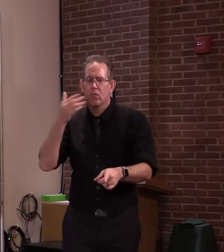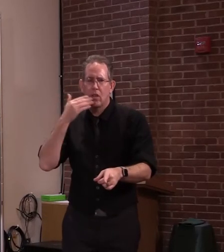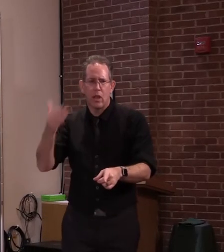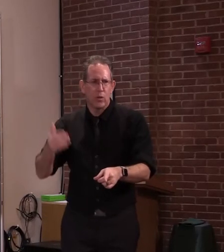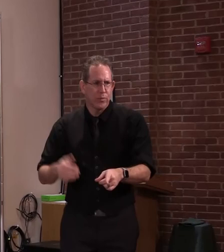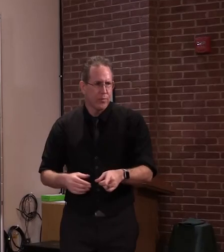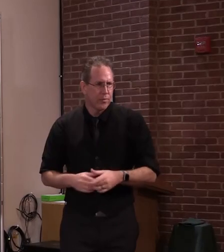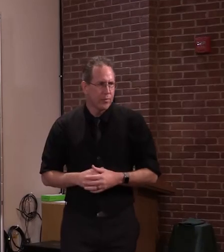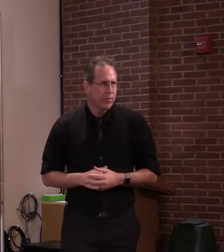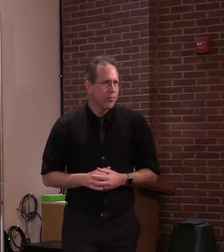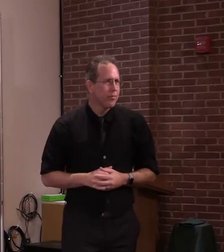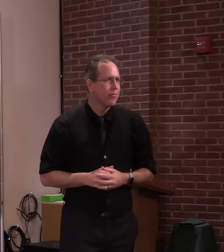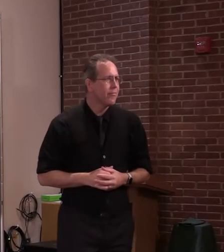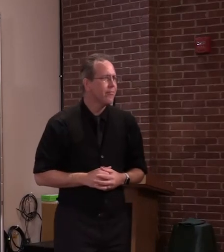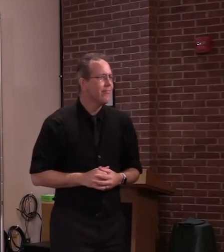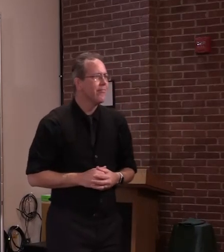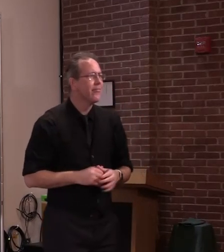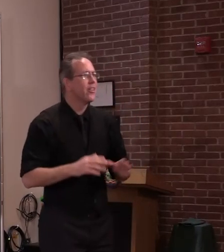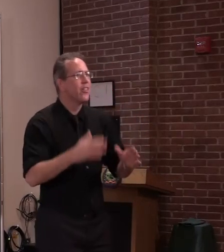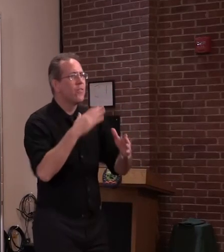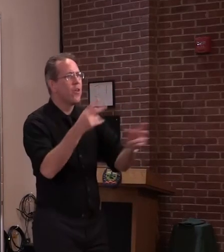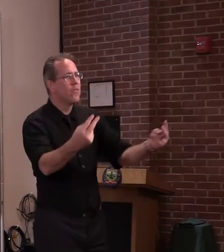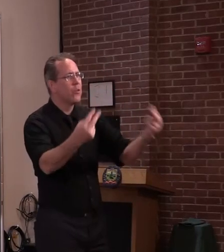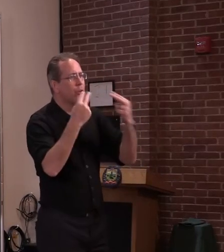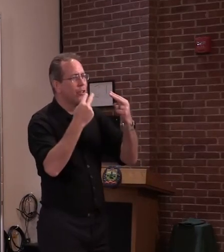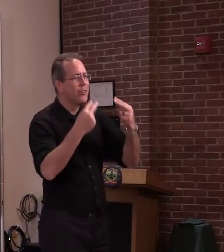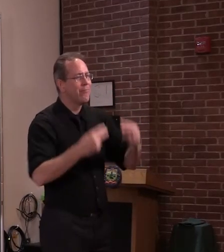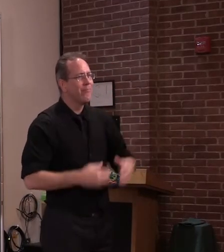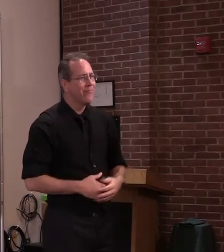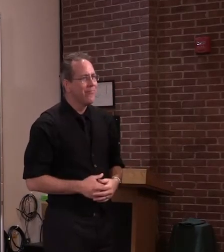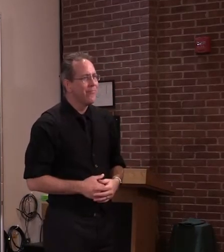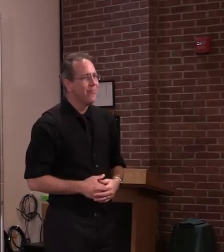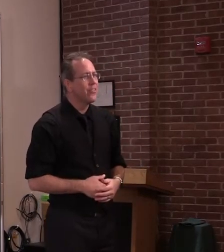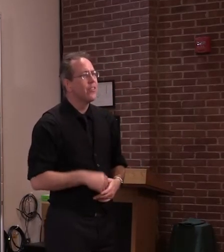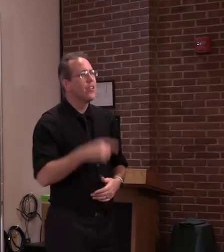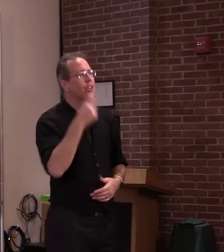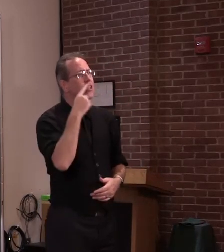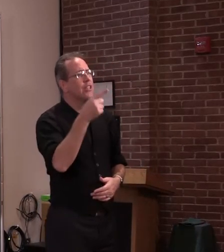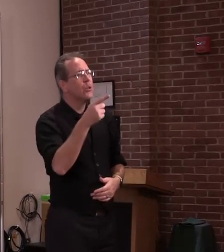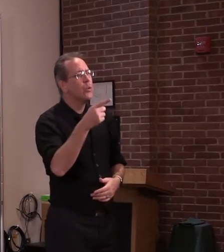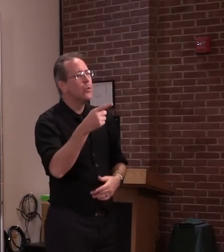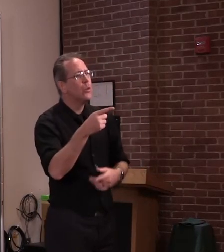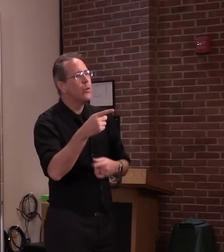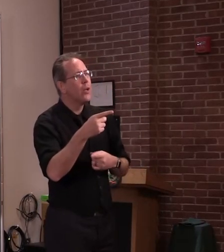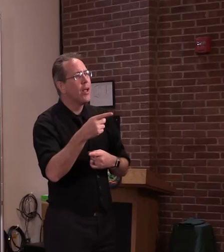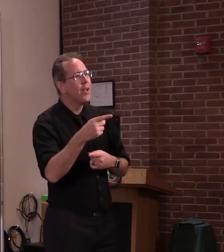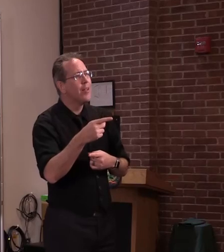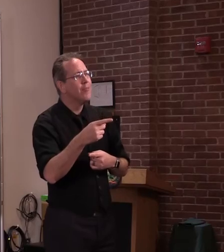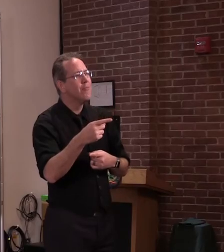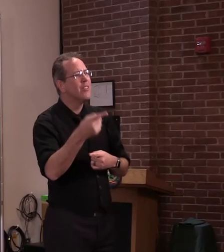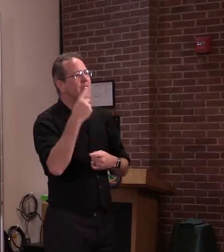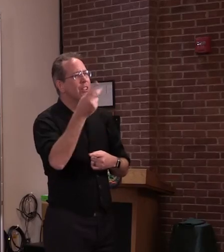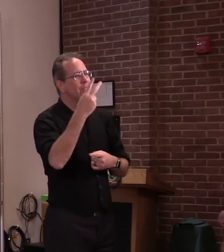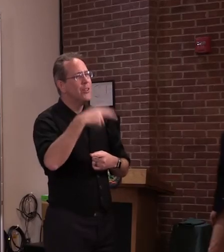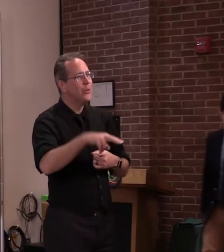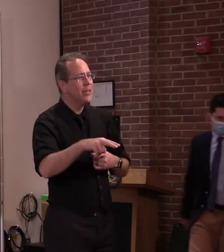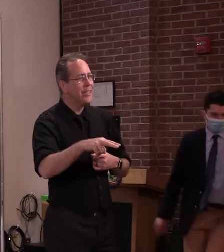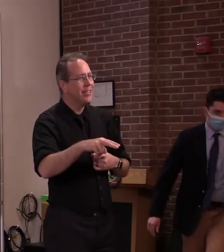Okay. That's it. Thank you all very much for tuning in, and we'll see you again in about 2 weeks. Thank you.